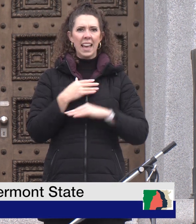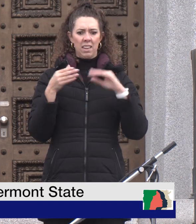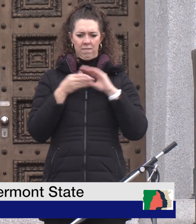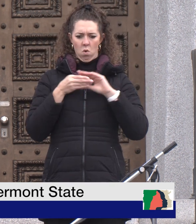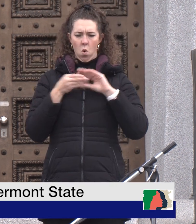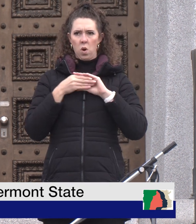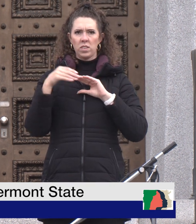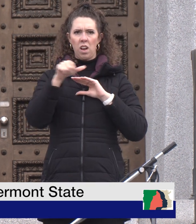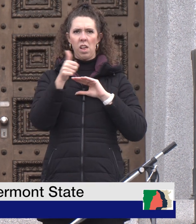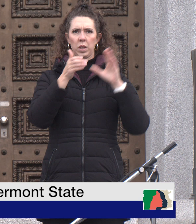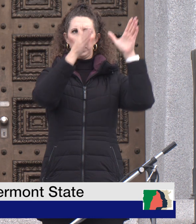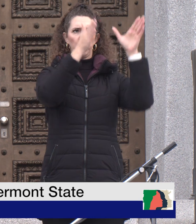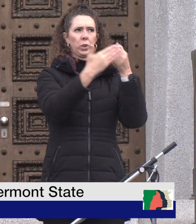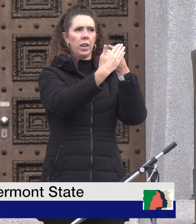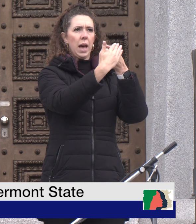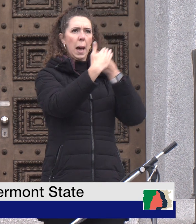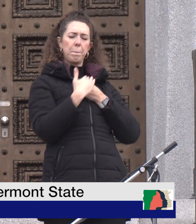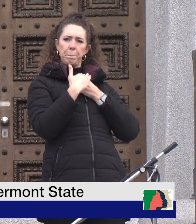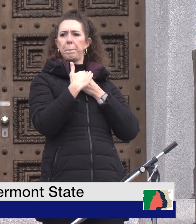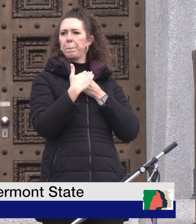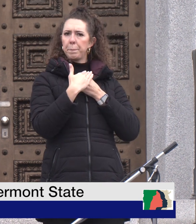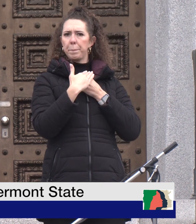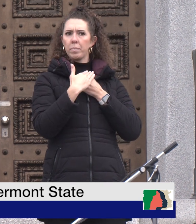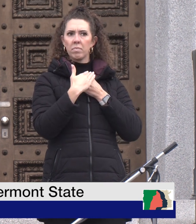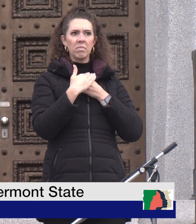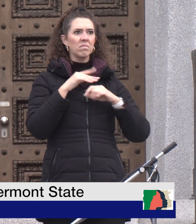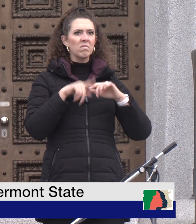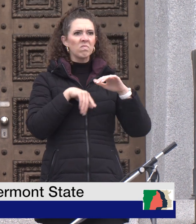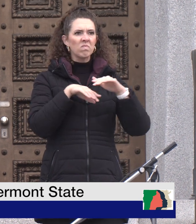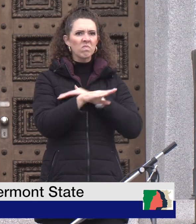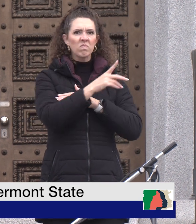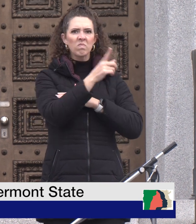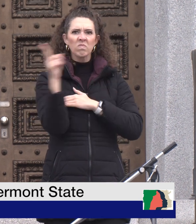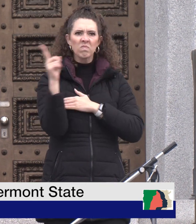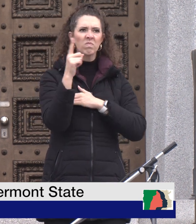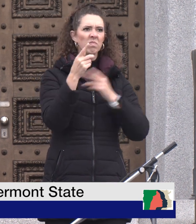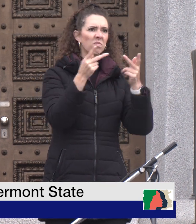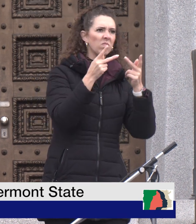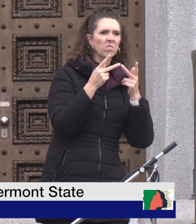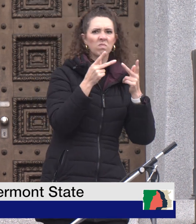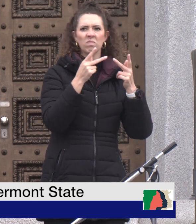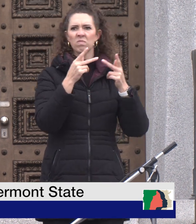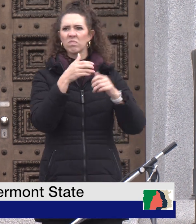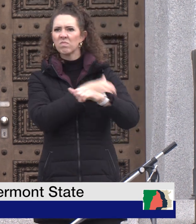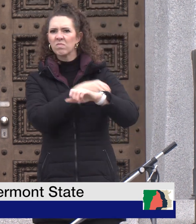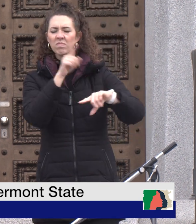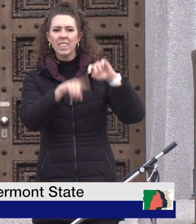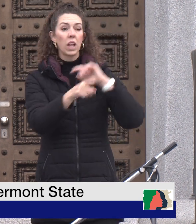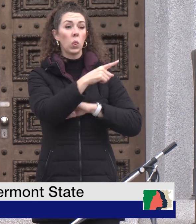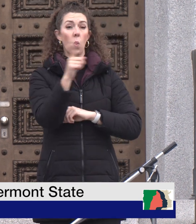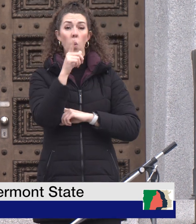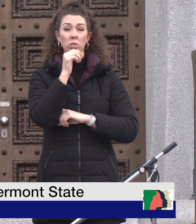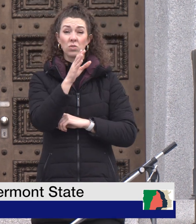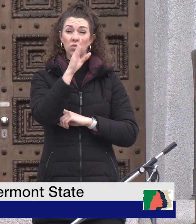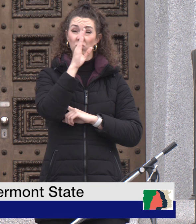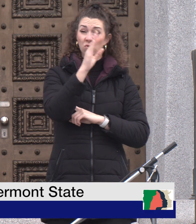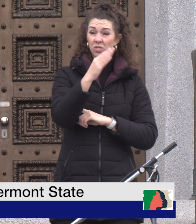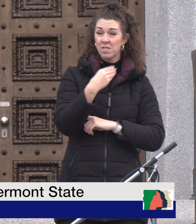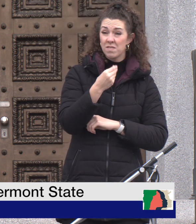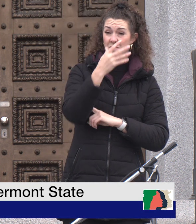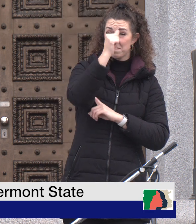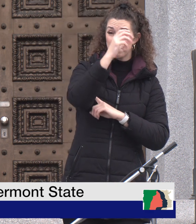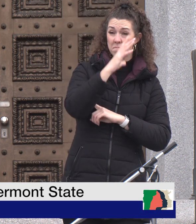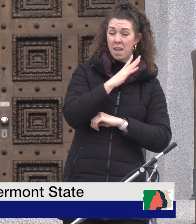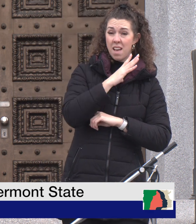by someone who determined that I should not have access to power, that we have seen those who are cis white males who come